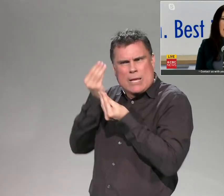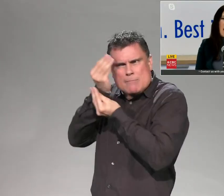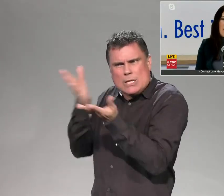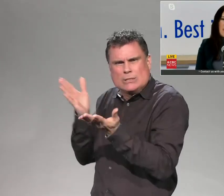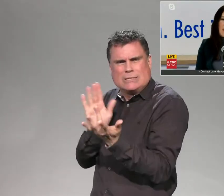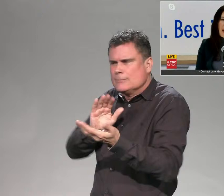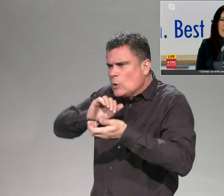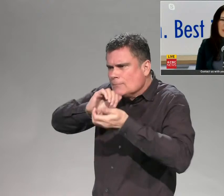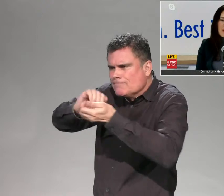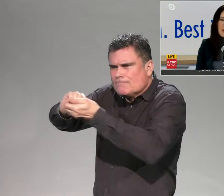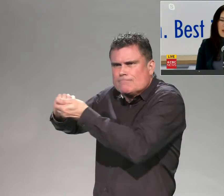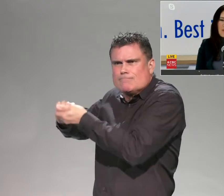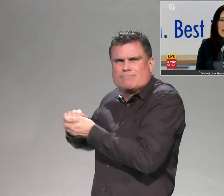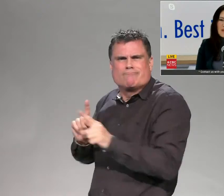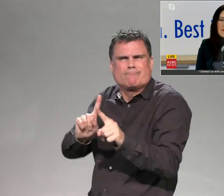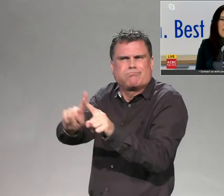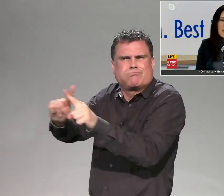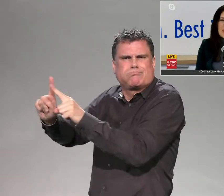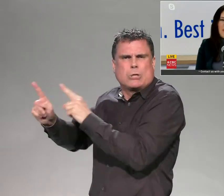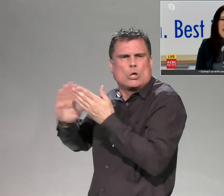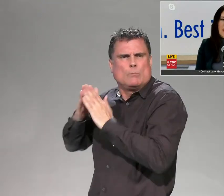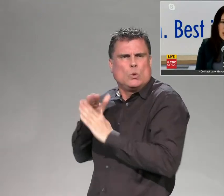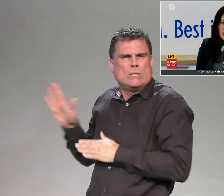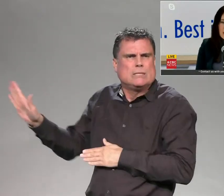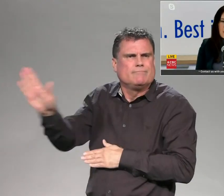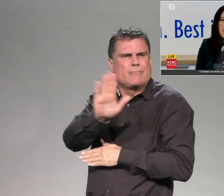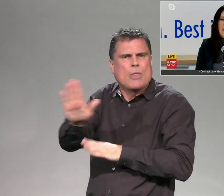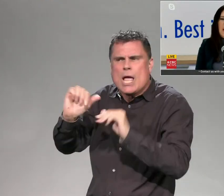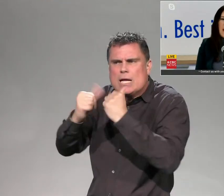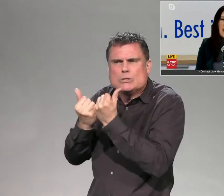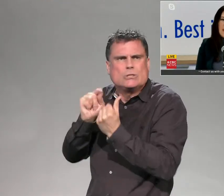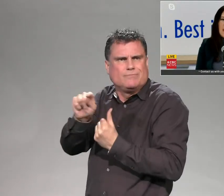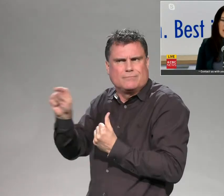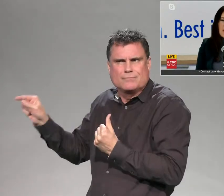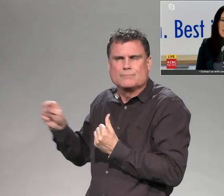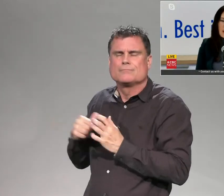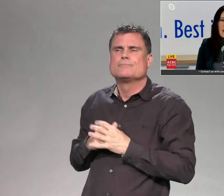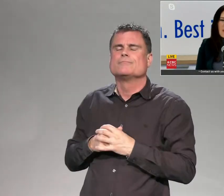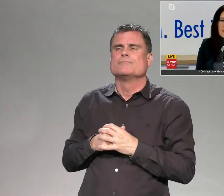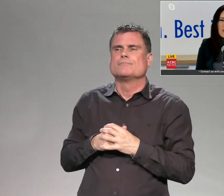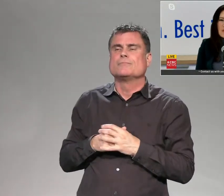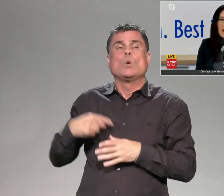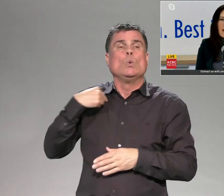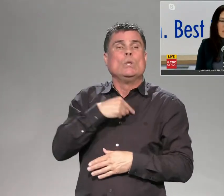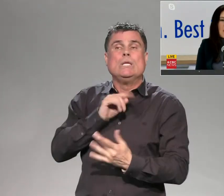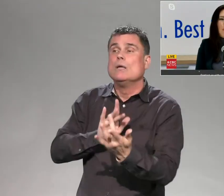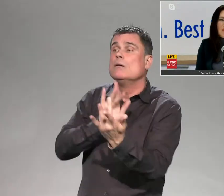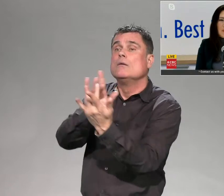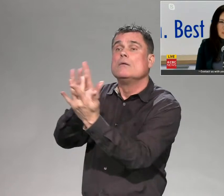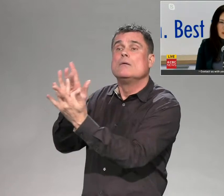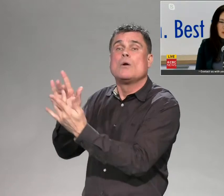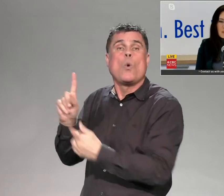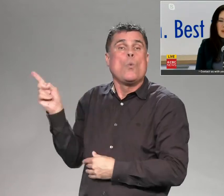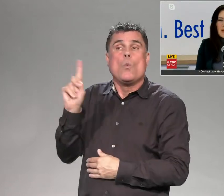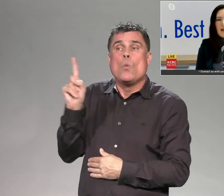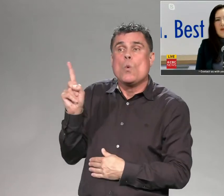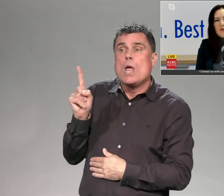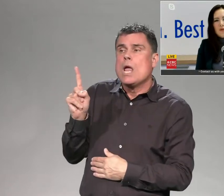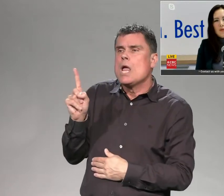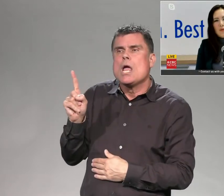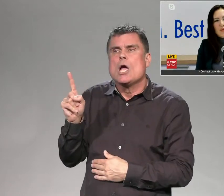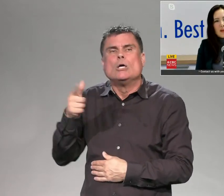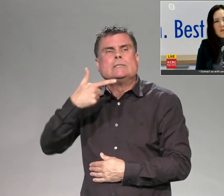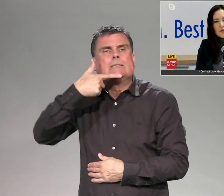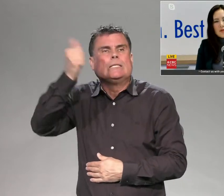earlier. We have been reaching out into specific settings where seniors might also be more familiar with.